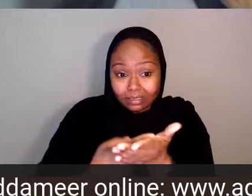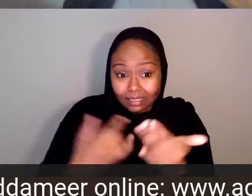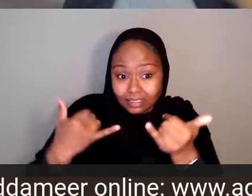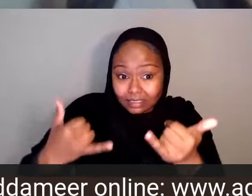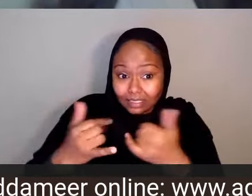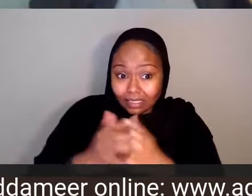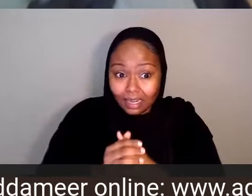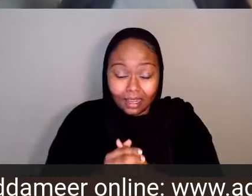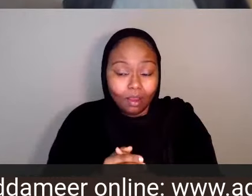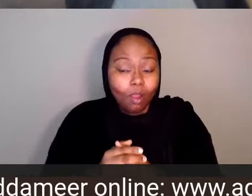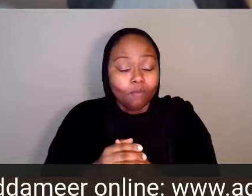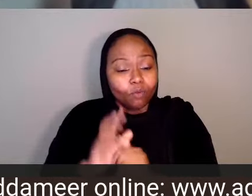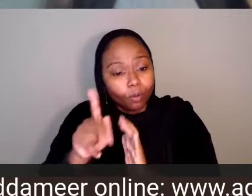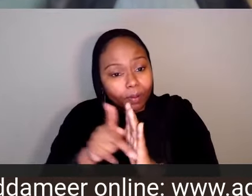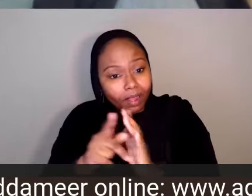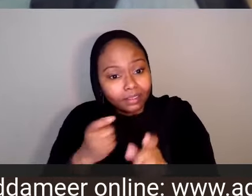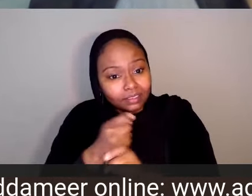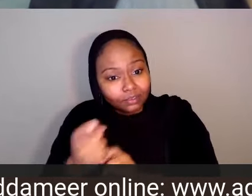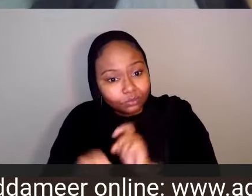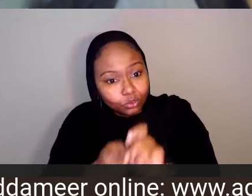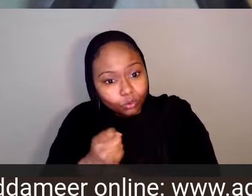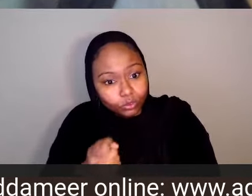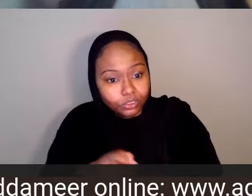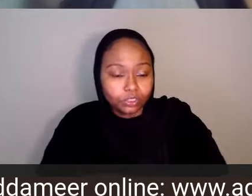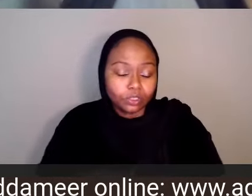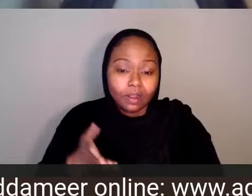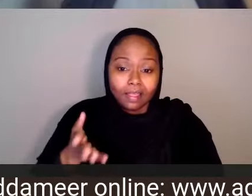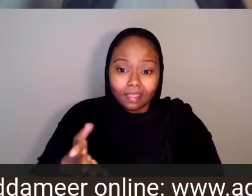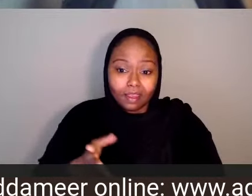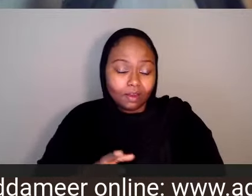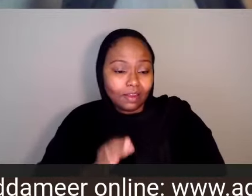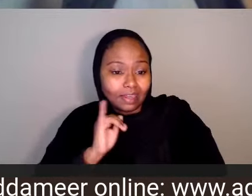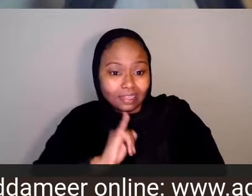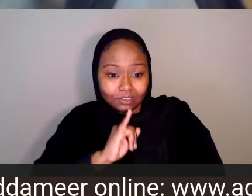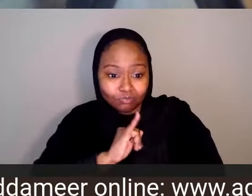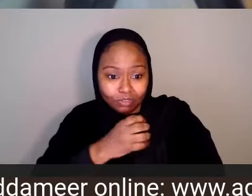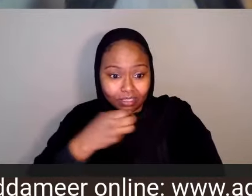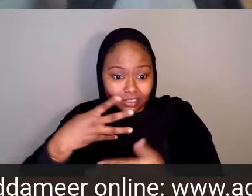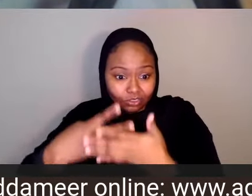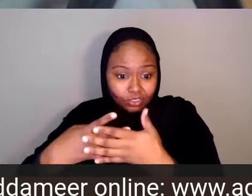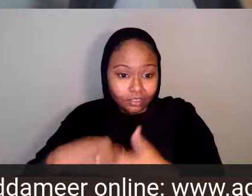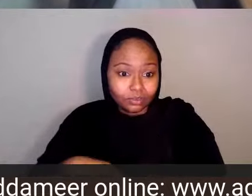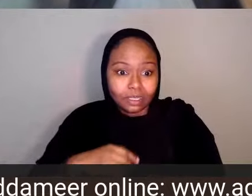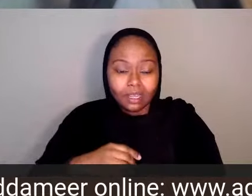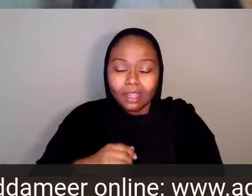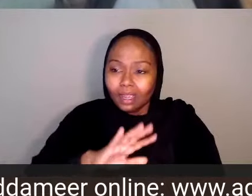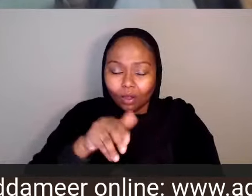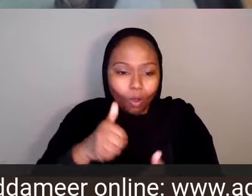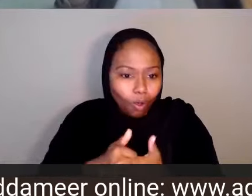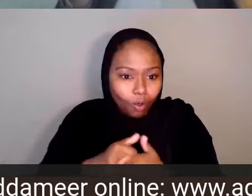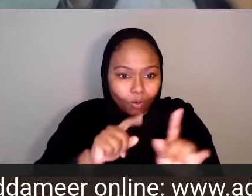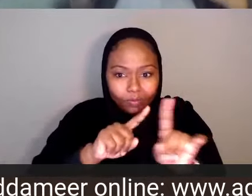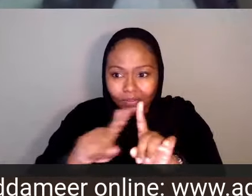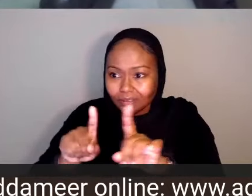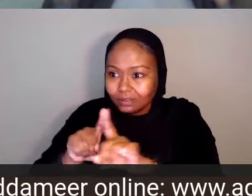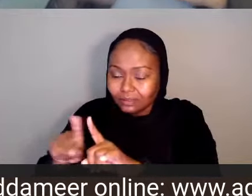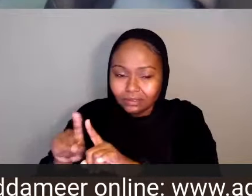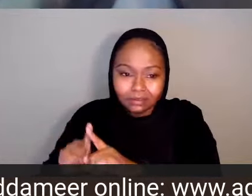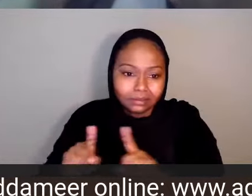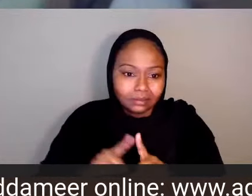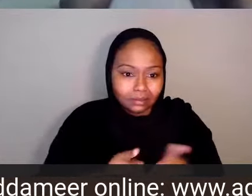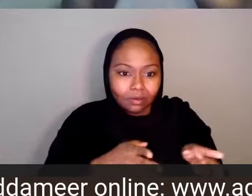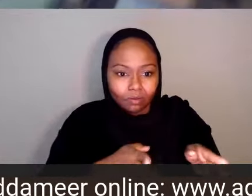of torture, arbitrary detention, and all these grave breaches for the international law